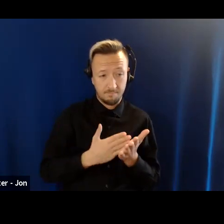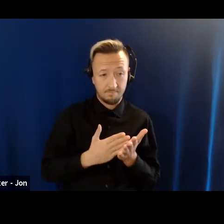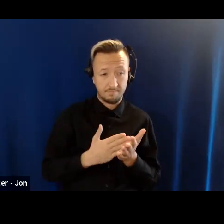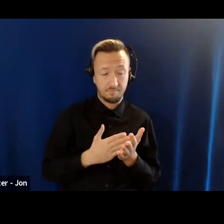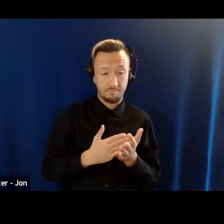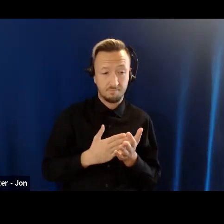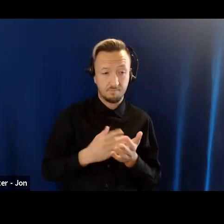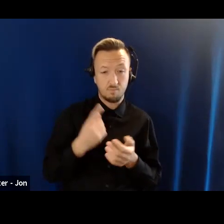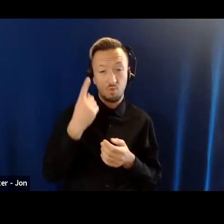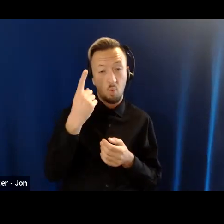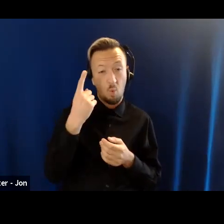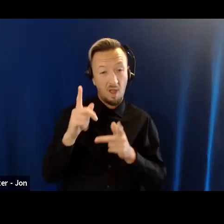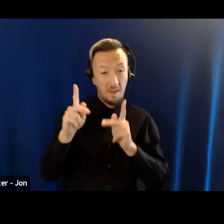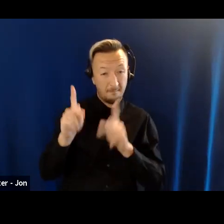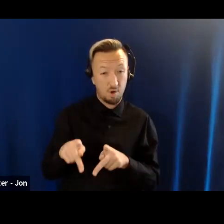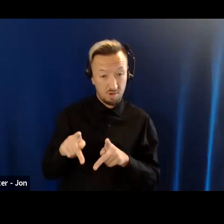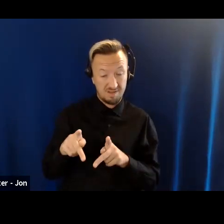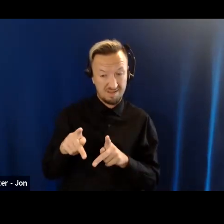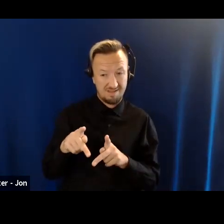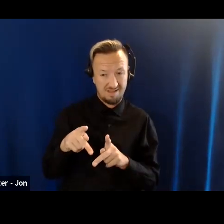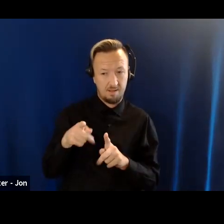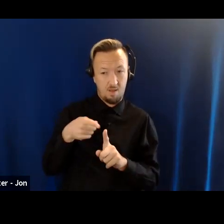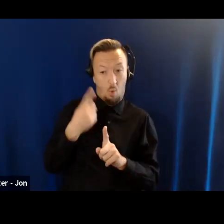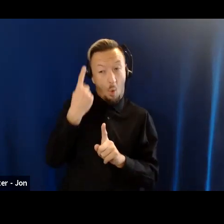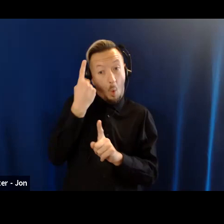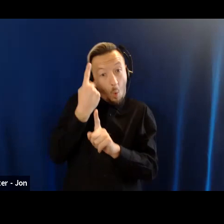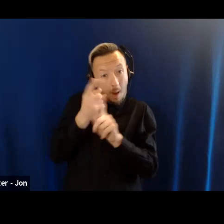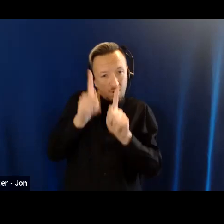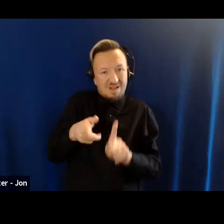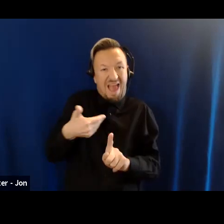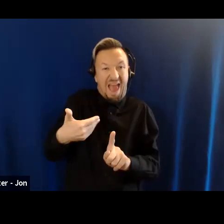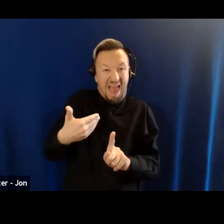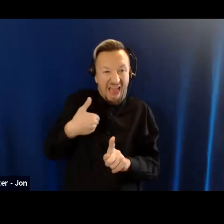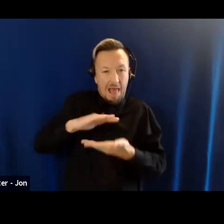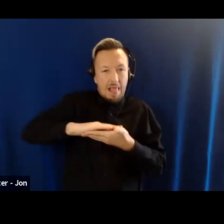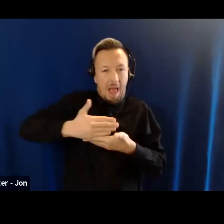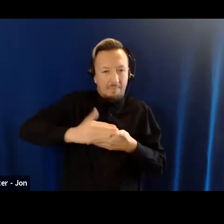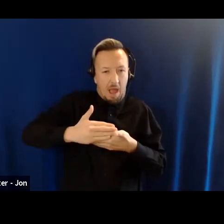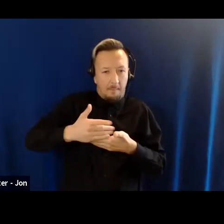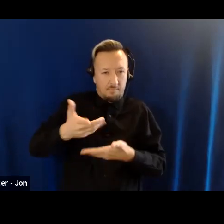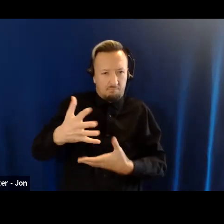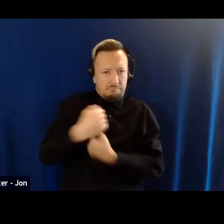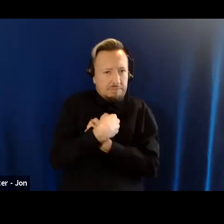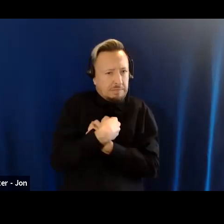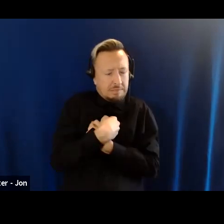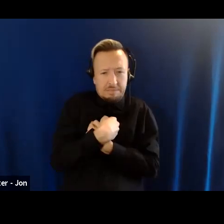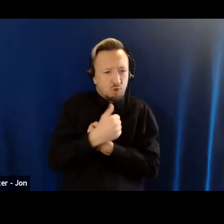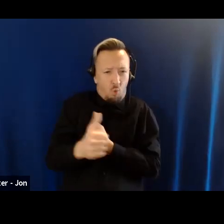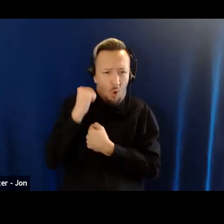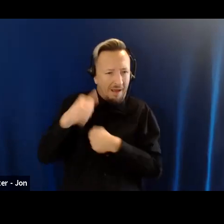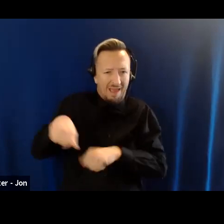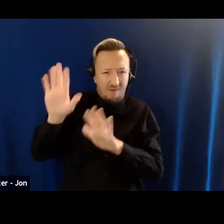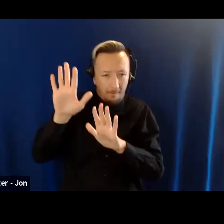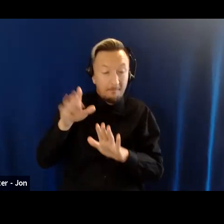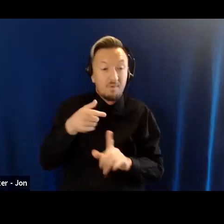I've got one person that had their own laptop with them, and she held onto it with her dear life, and she managed to reach